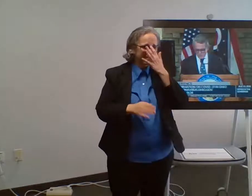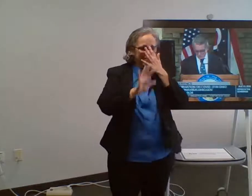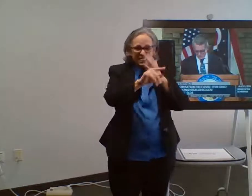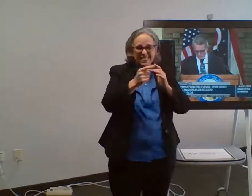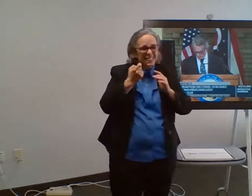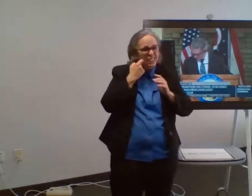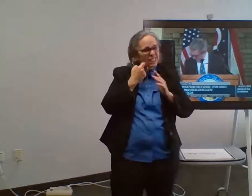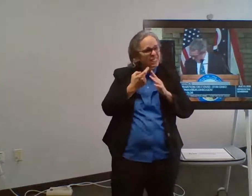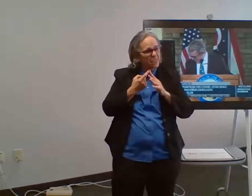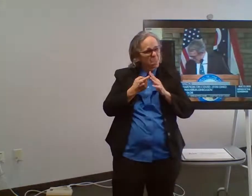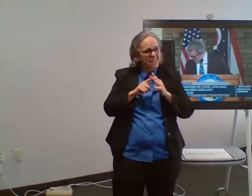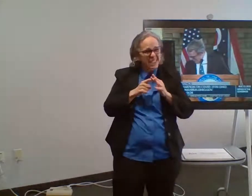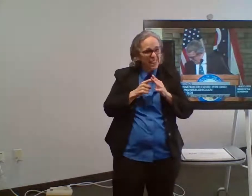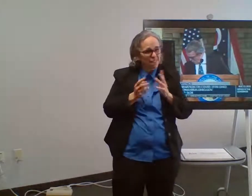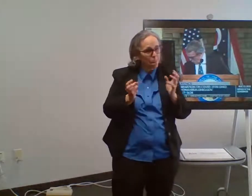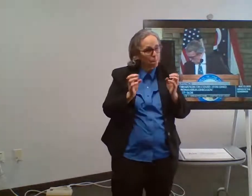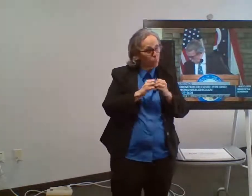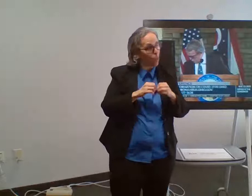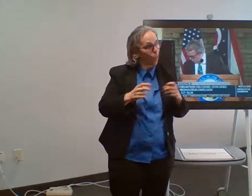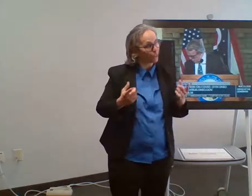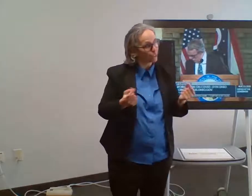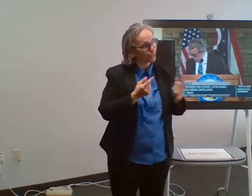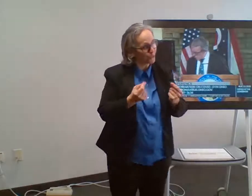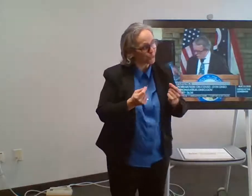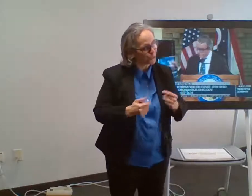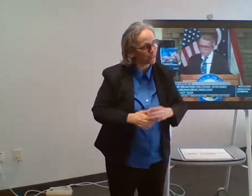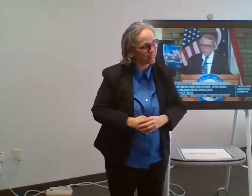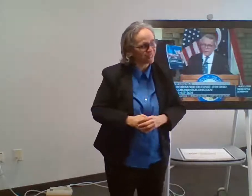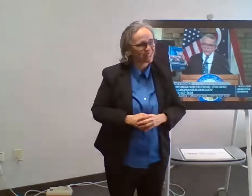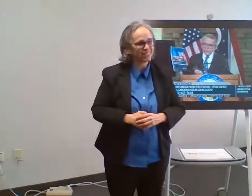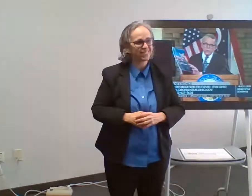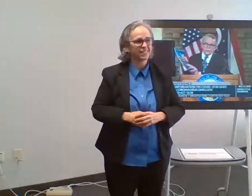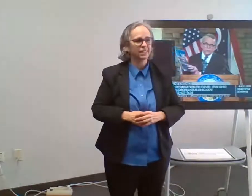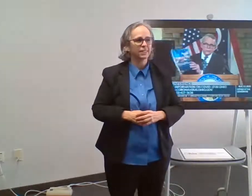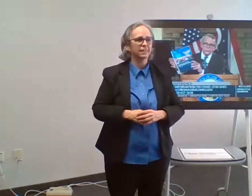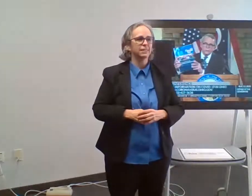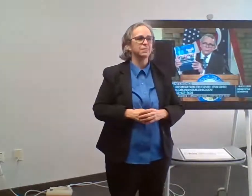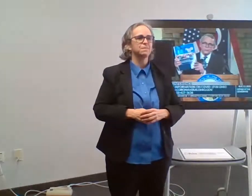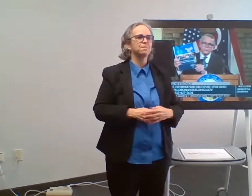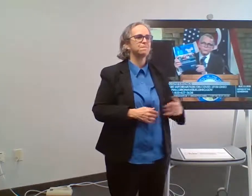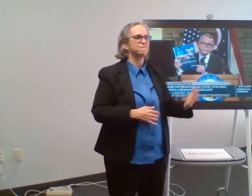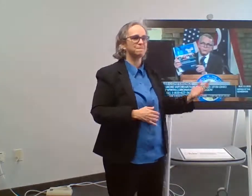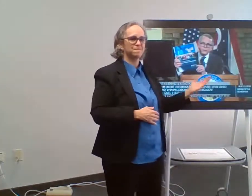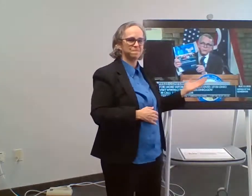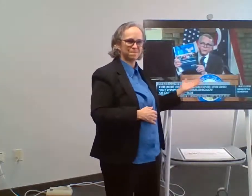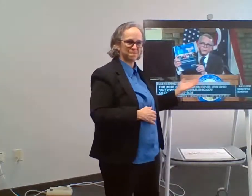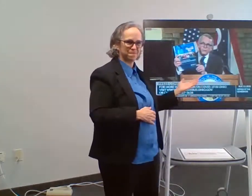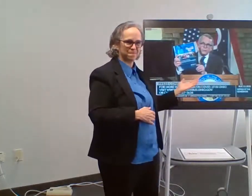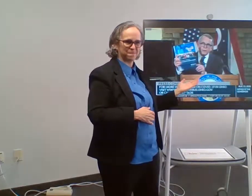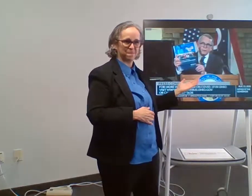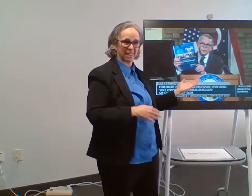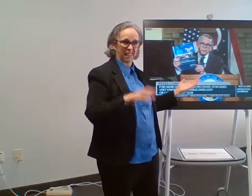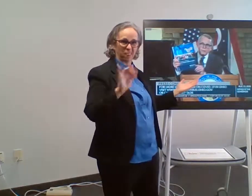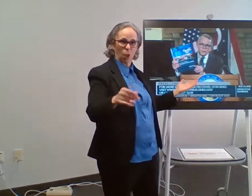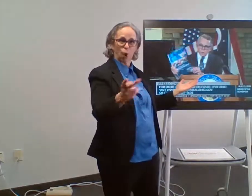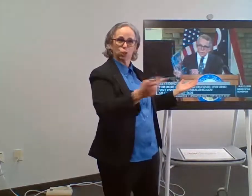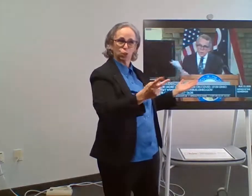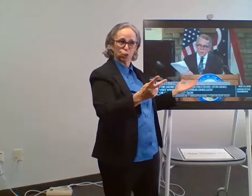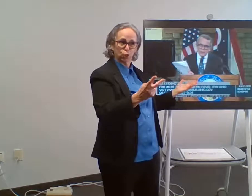do. The goals that you all put together, I know you both directly involved in writing